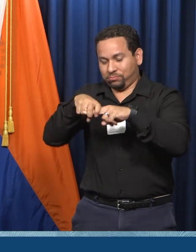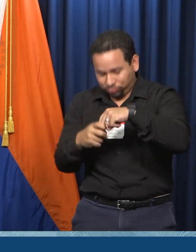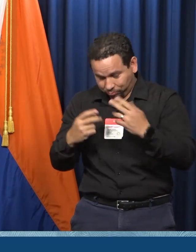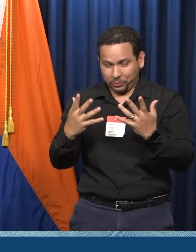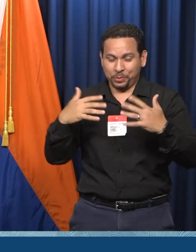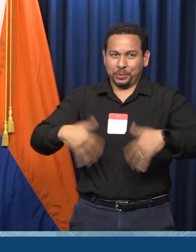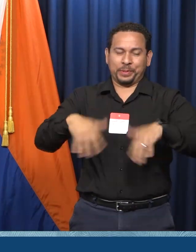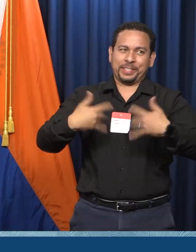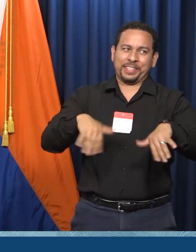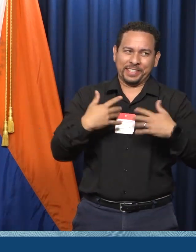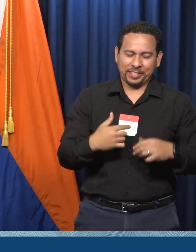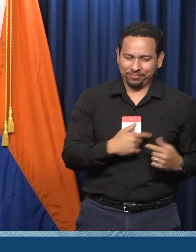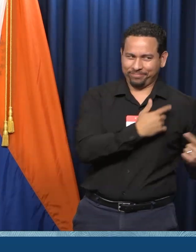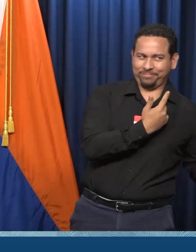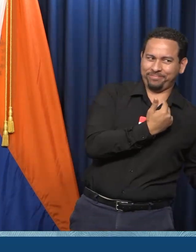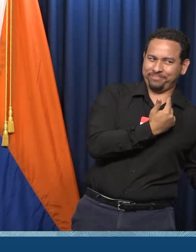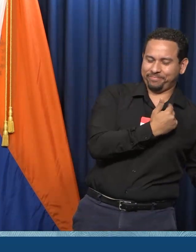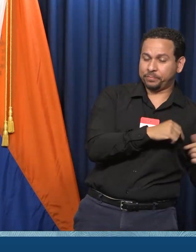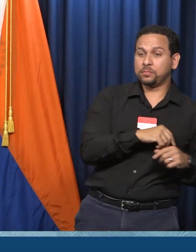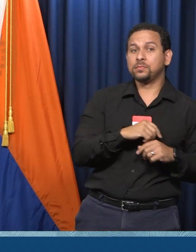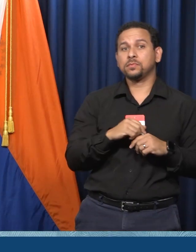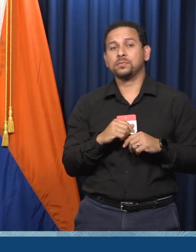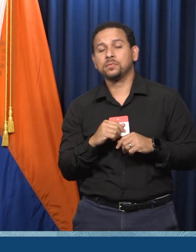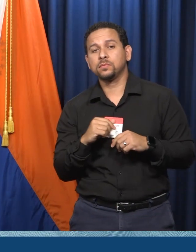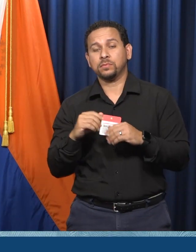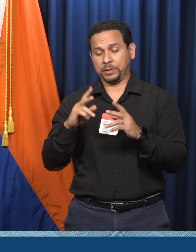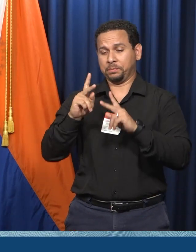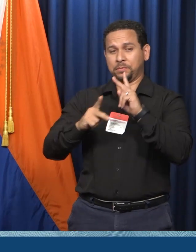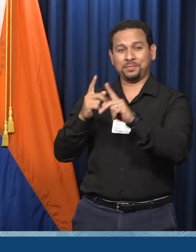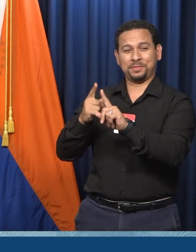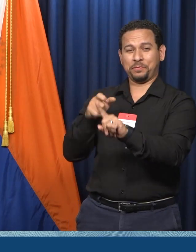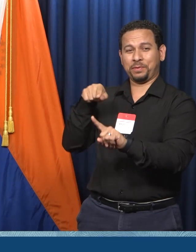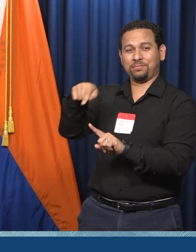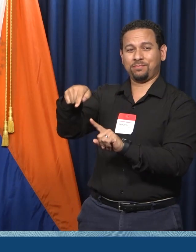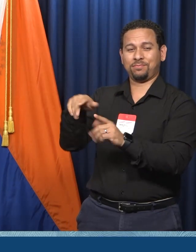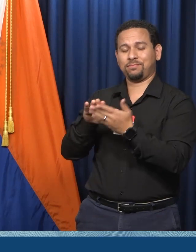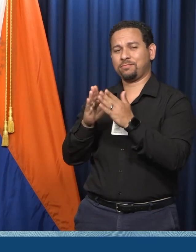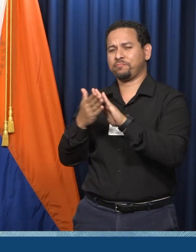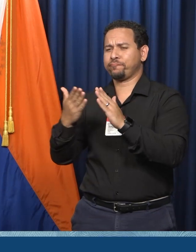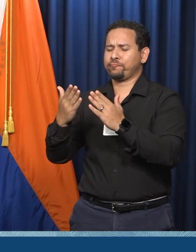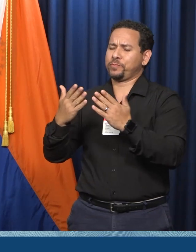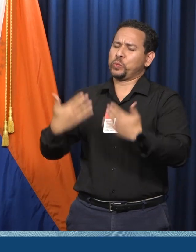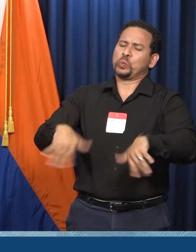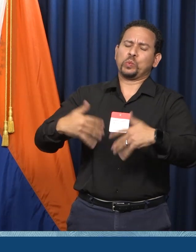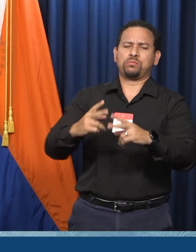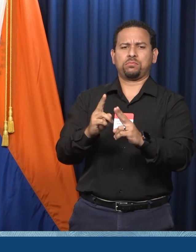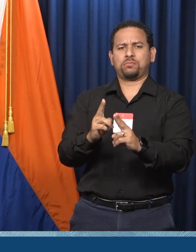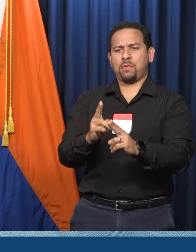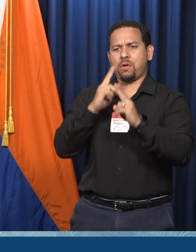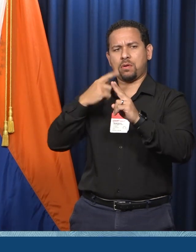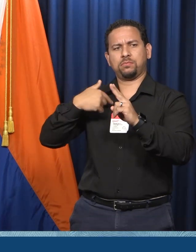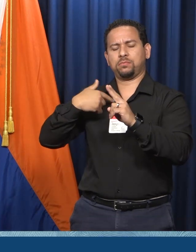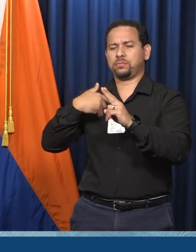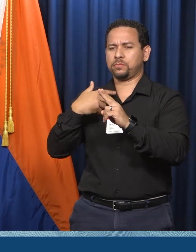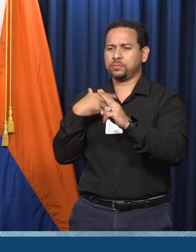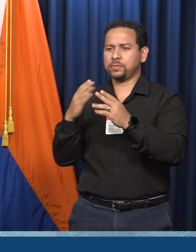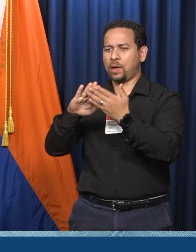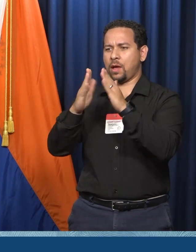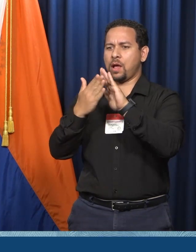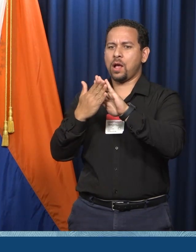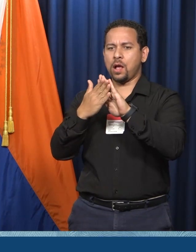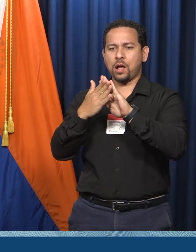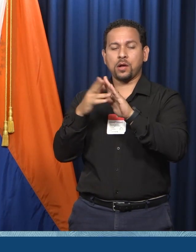It's first of all, it's an honor to serve the people of Lewisboro. This is my 4th year as town supervisor. I was on the town board before